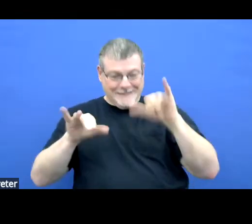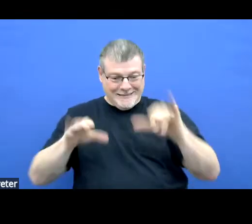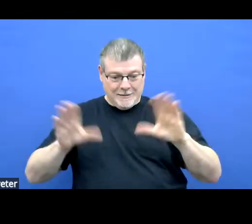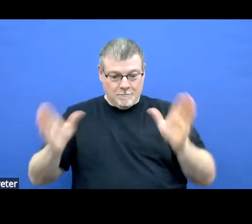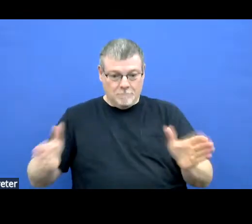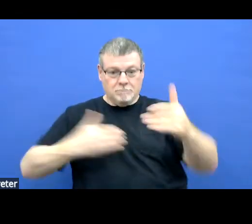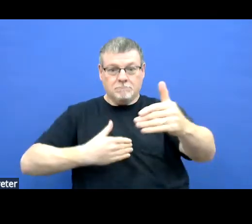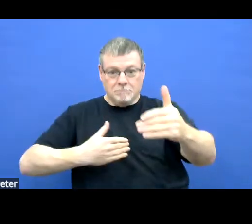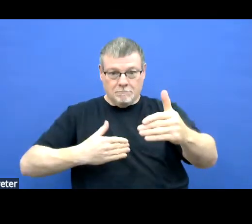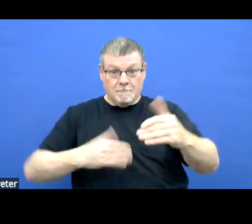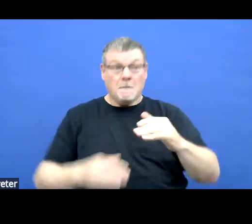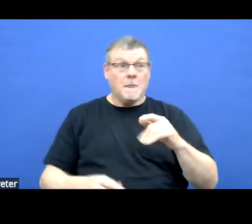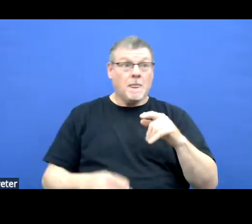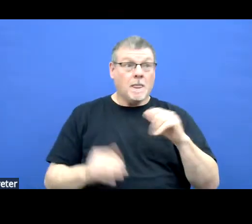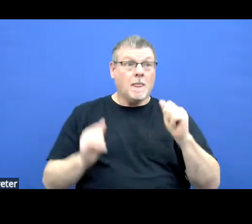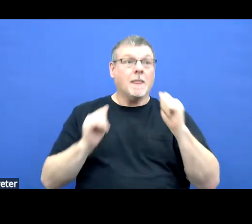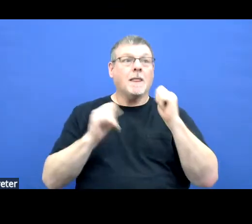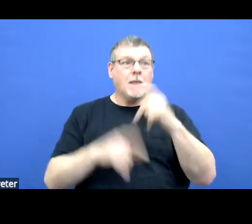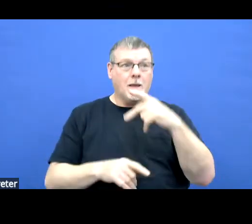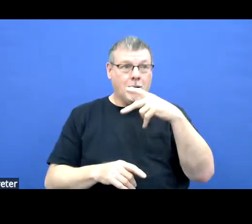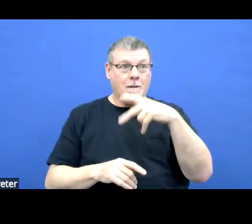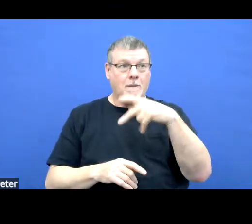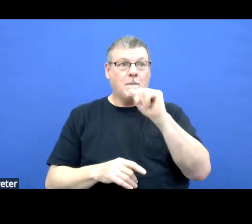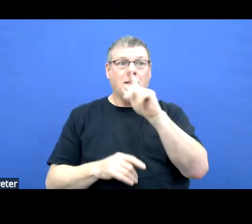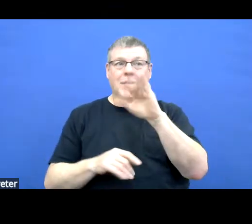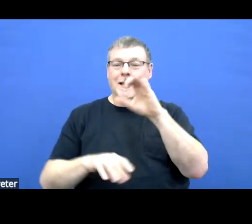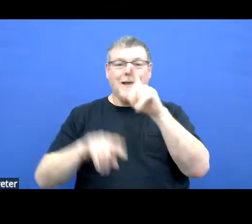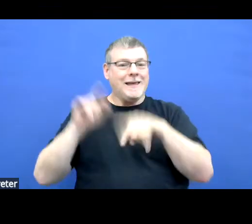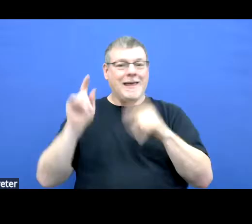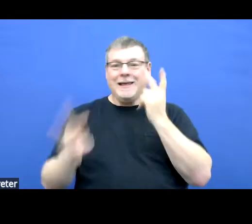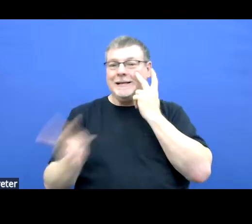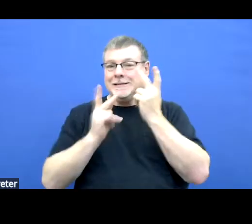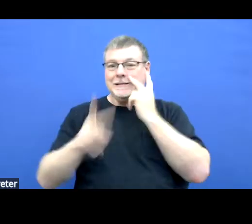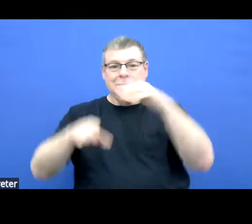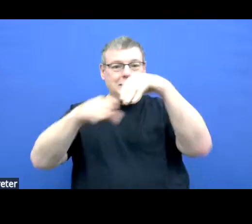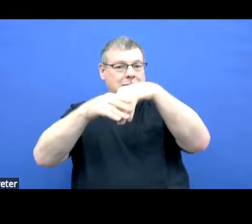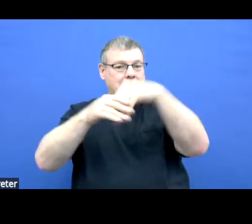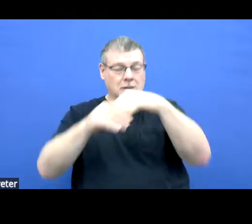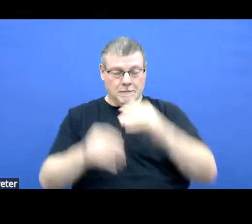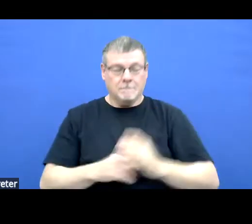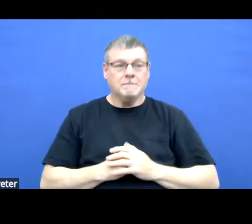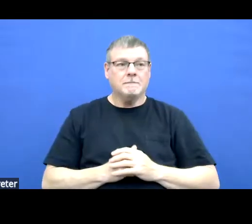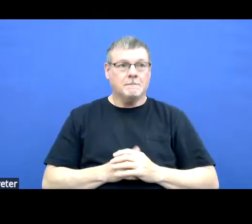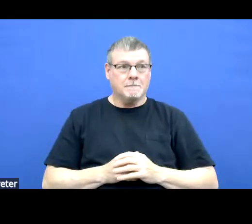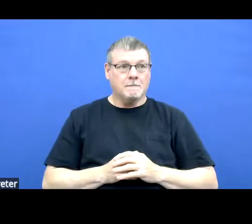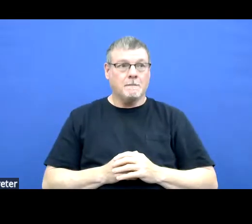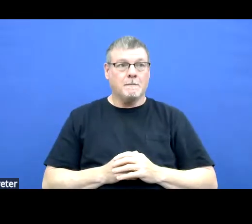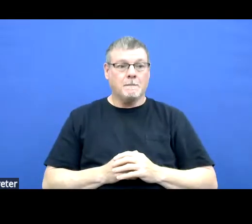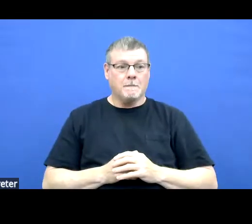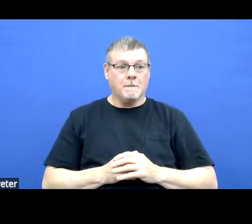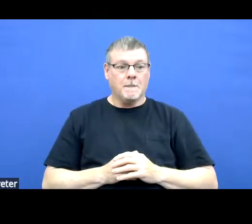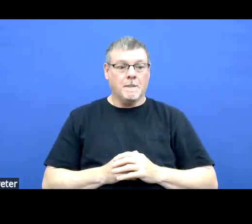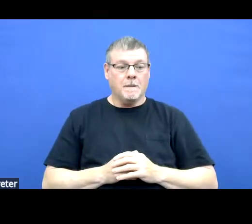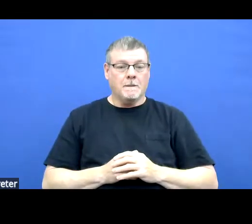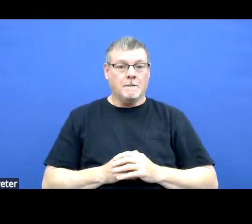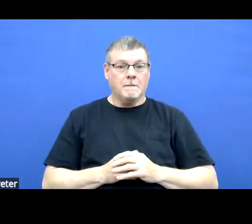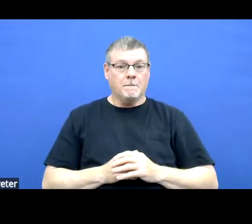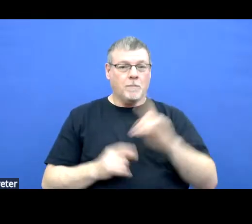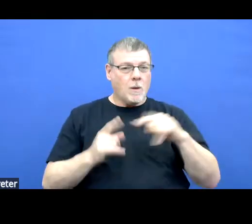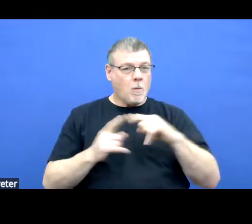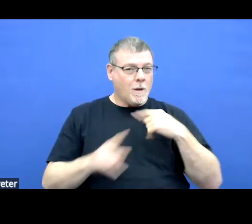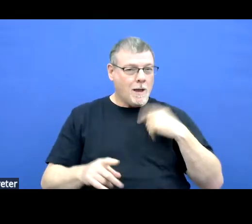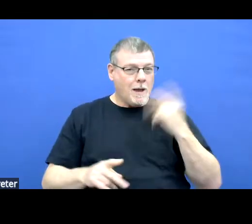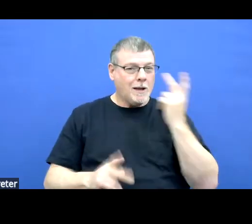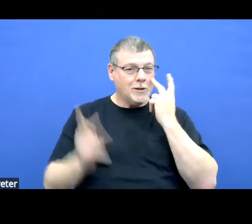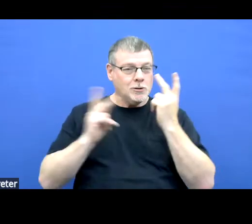have all the plastic, so you can't plastic, see you it. Can't see what's Right. going on inside. Right. Okay. But when I saw the barriers, I'm